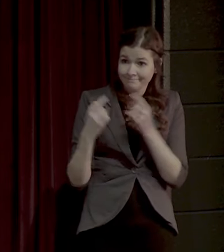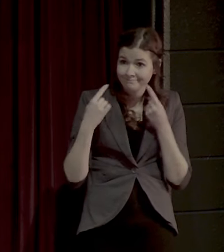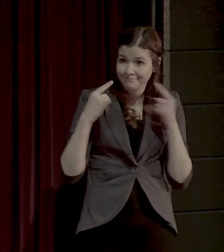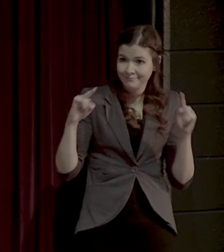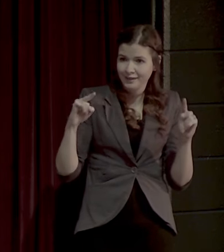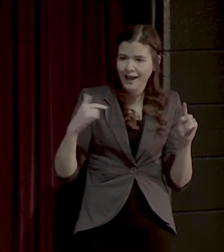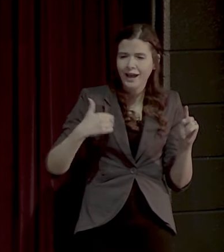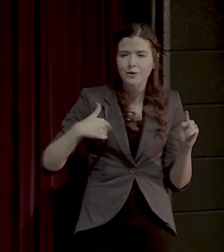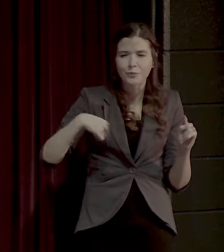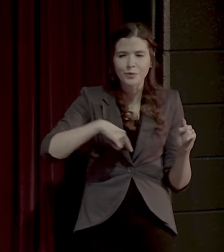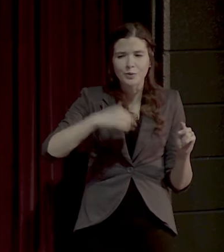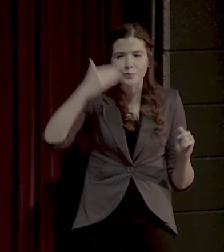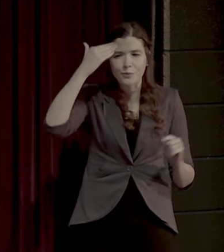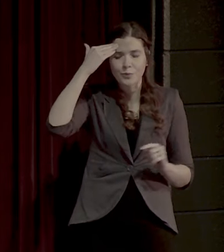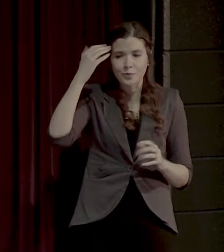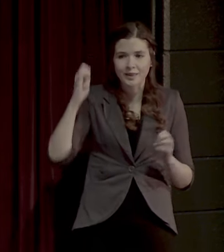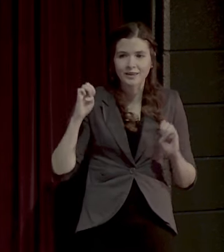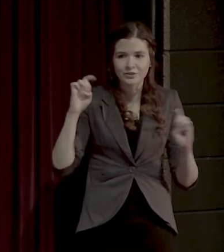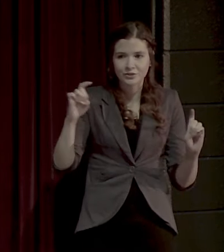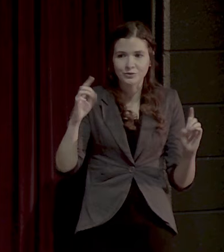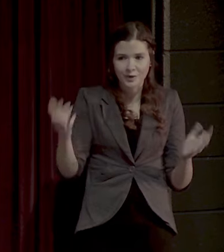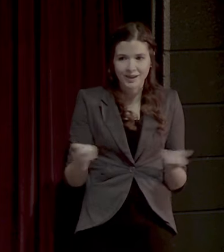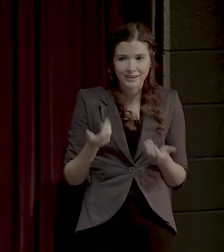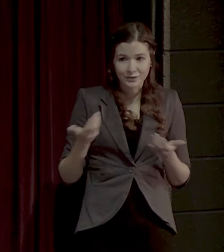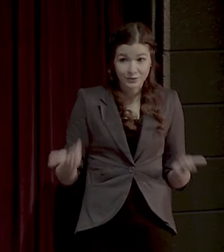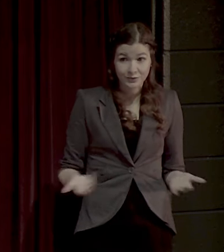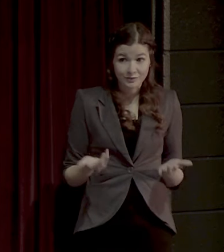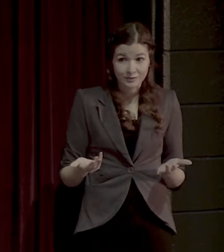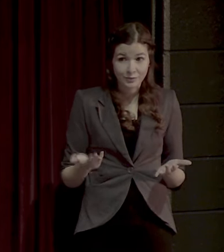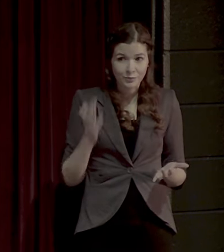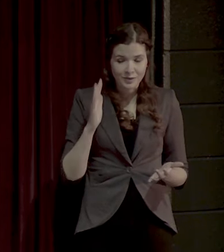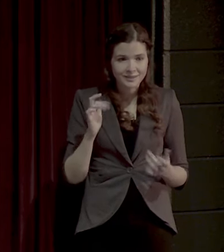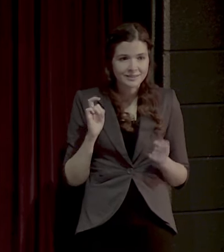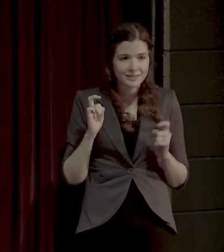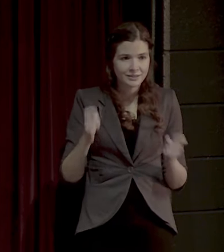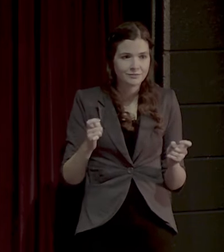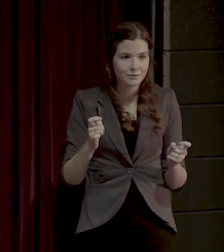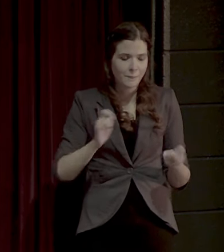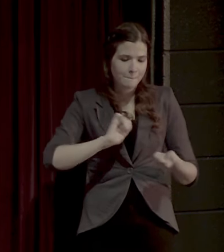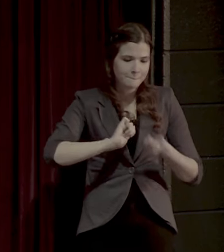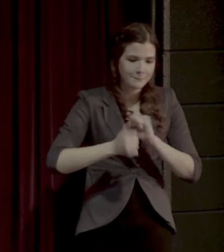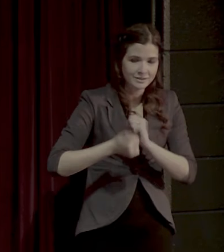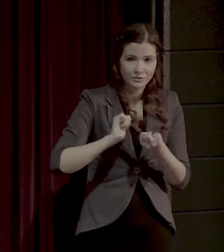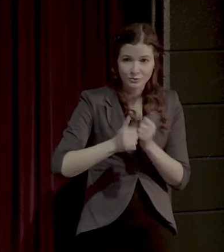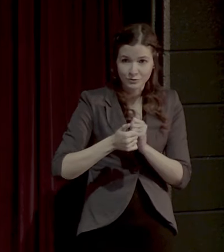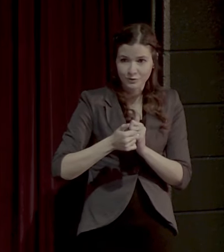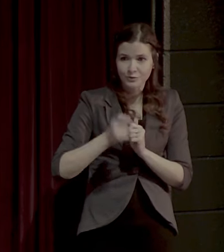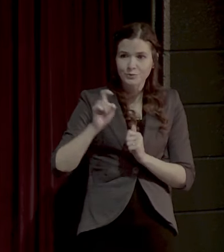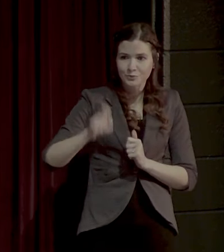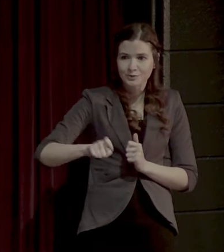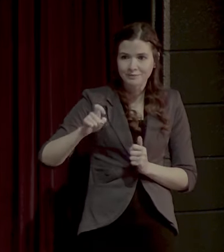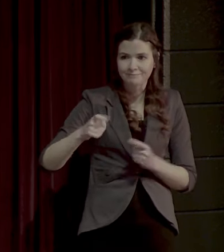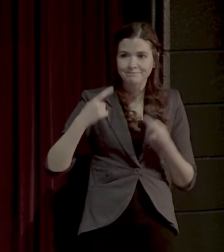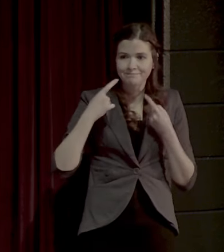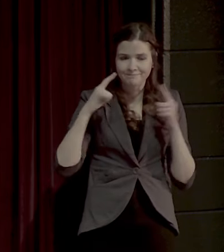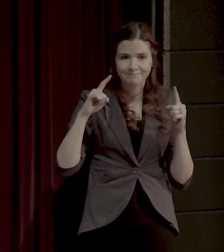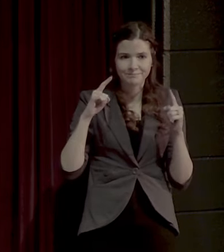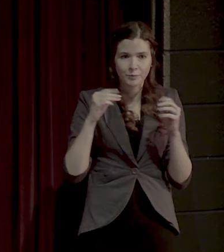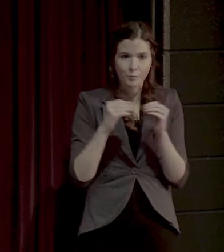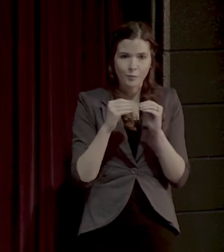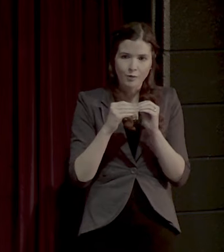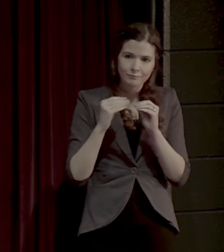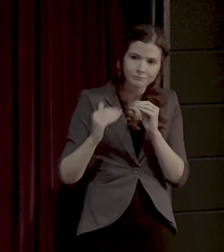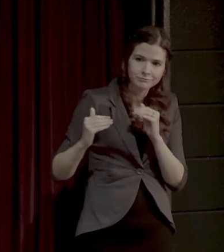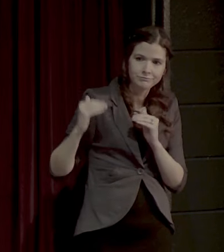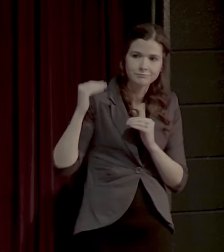confident that the education you've received will give you the competitive edge you need to accomplish more as